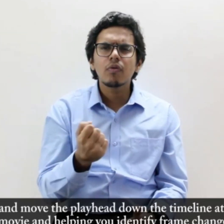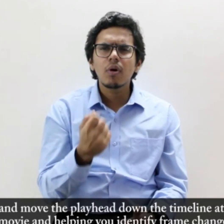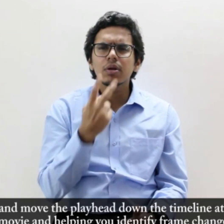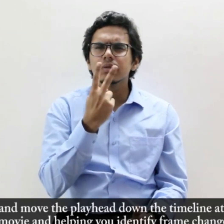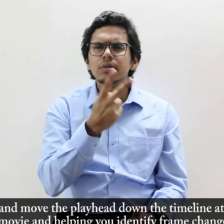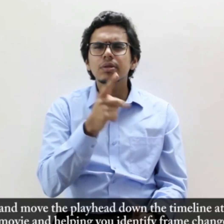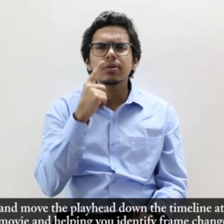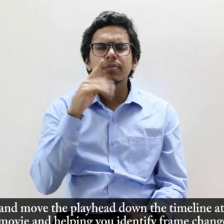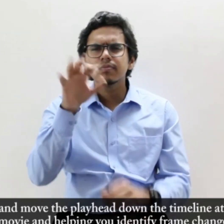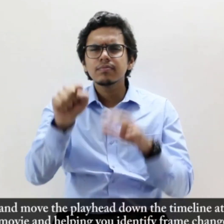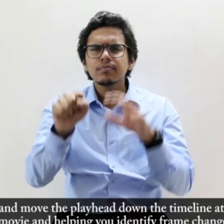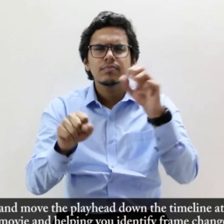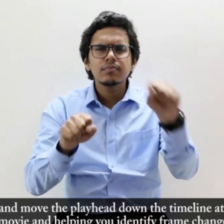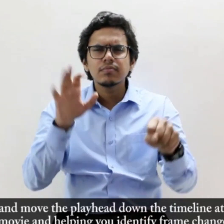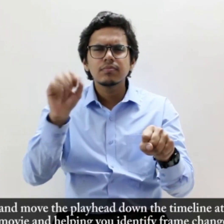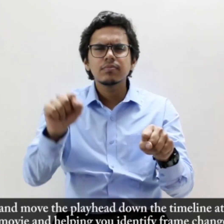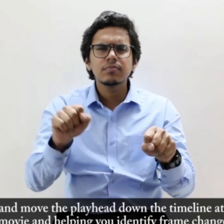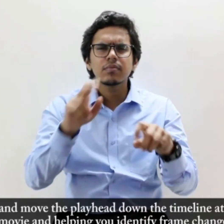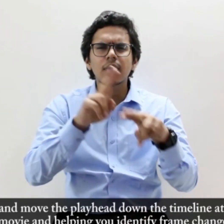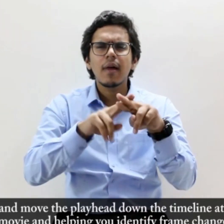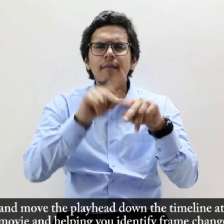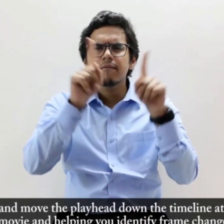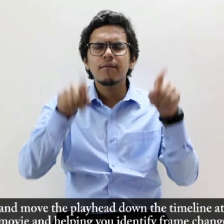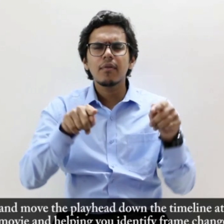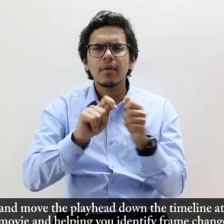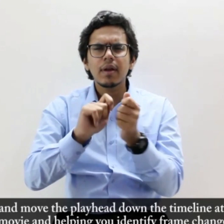to identify frame changes for editing.